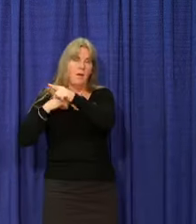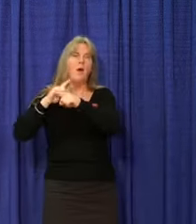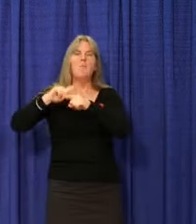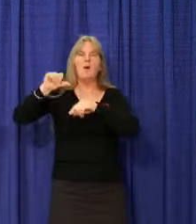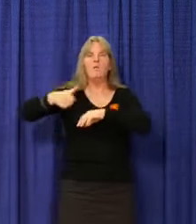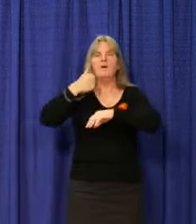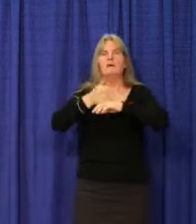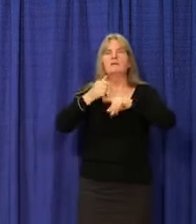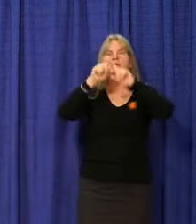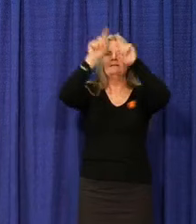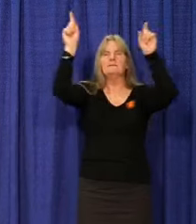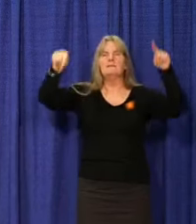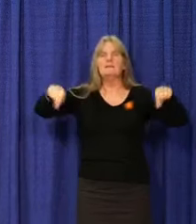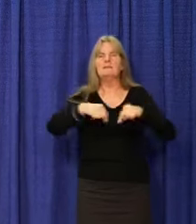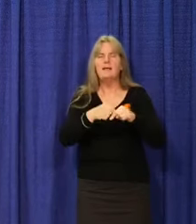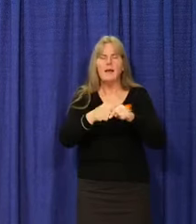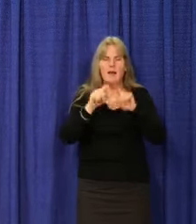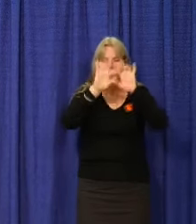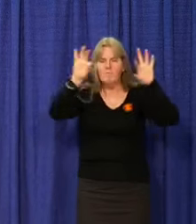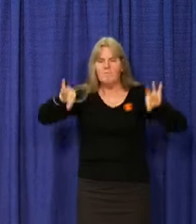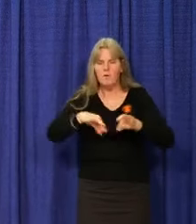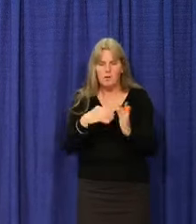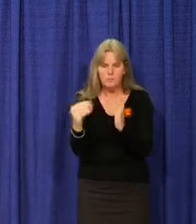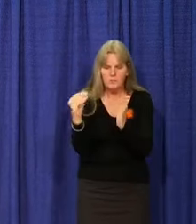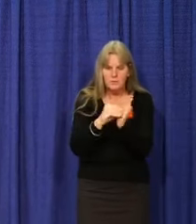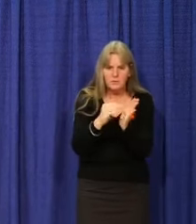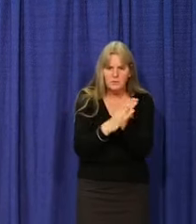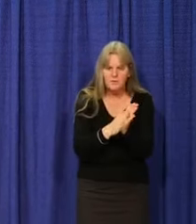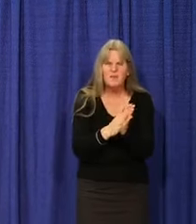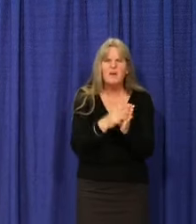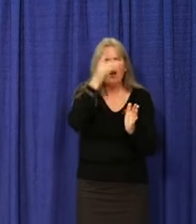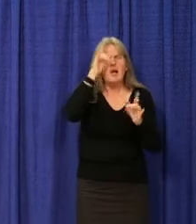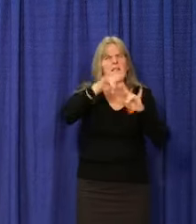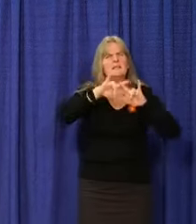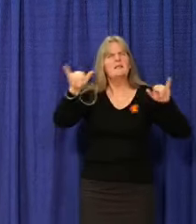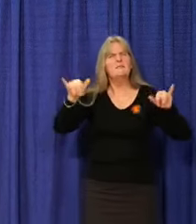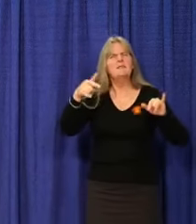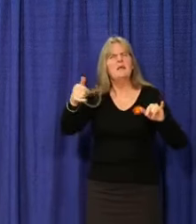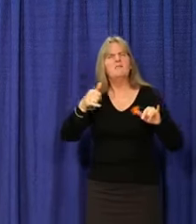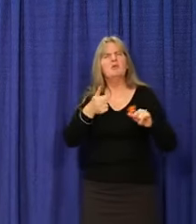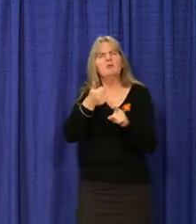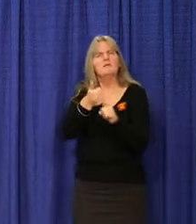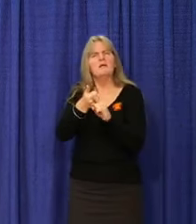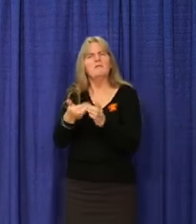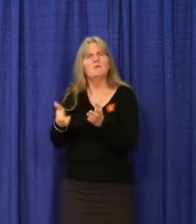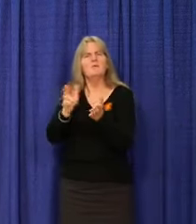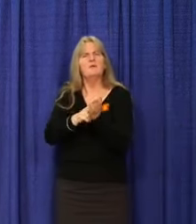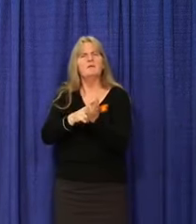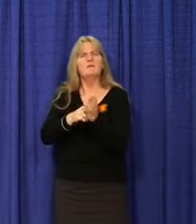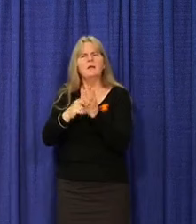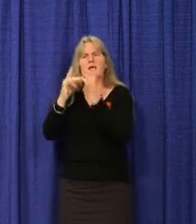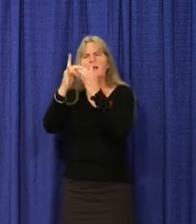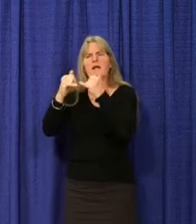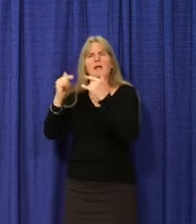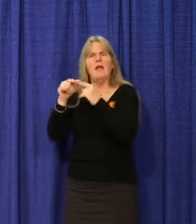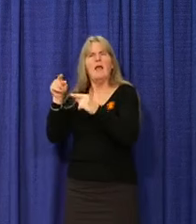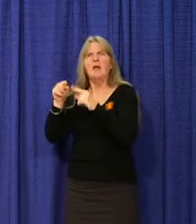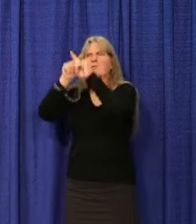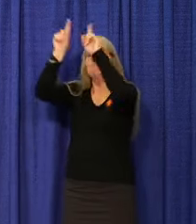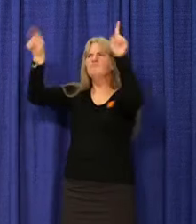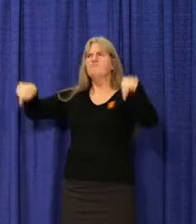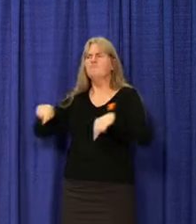for visitors to put their declarations. These will be similar to self-registration kiosks used at Yukon